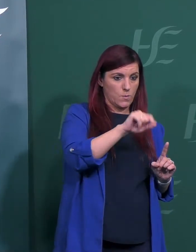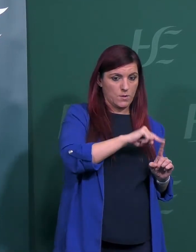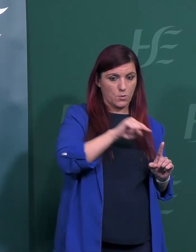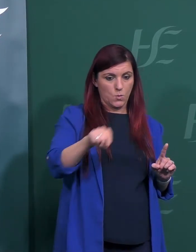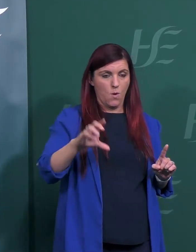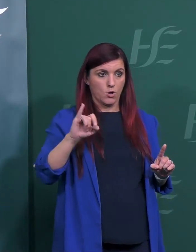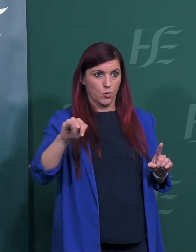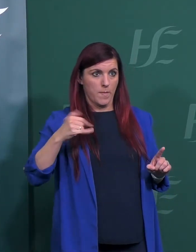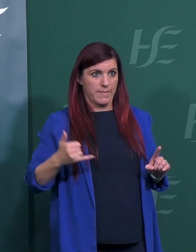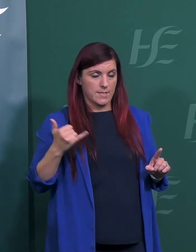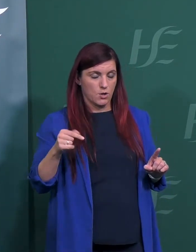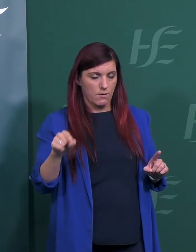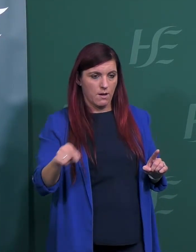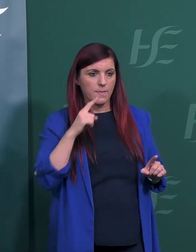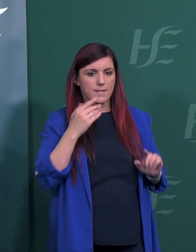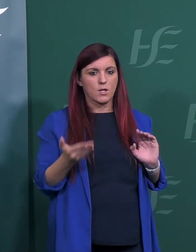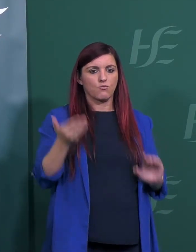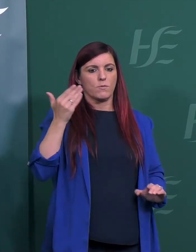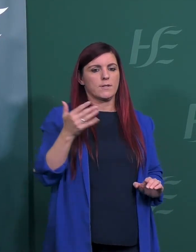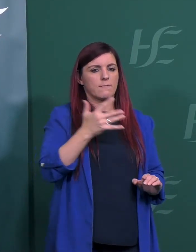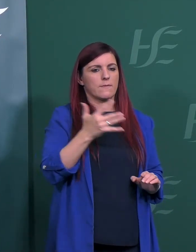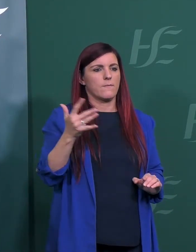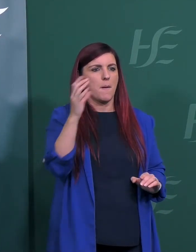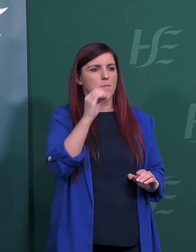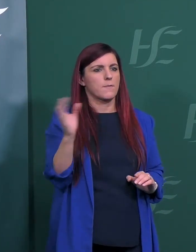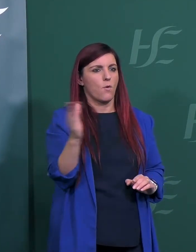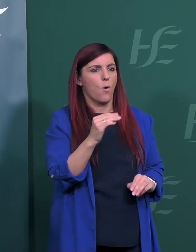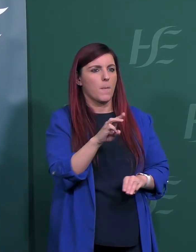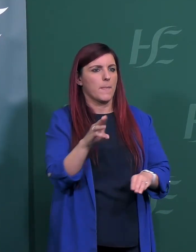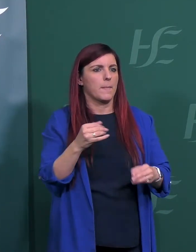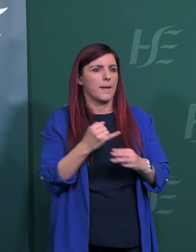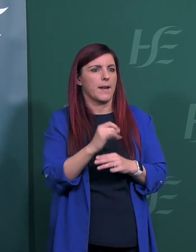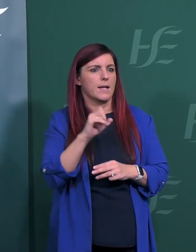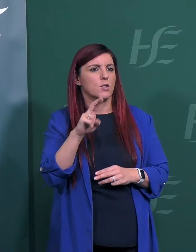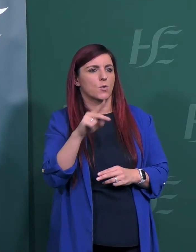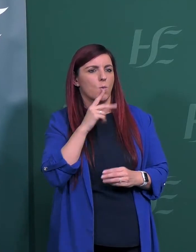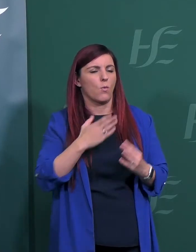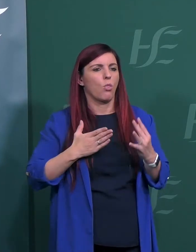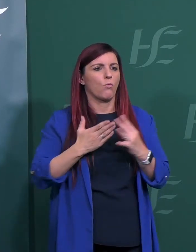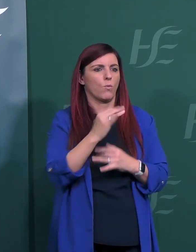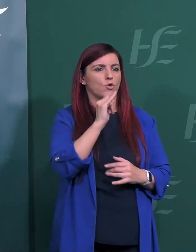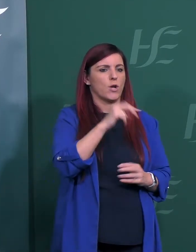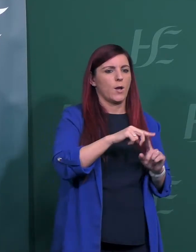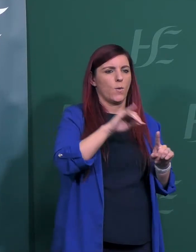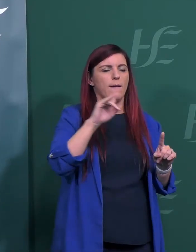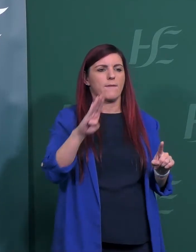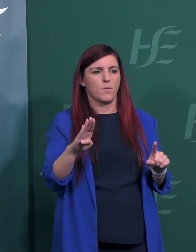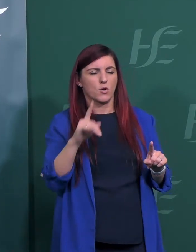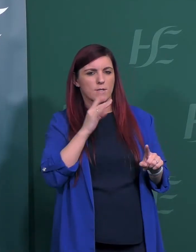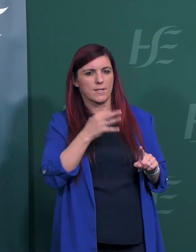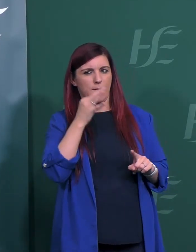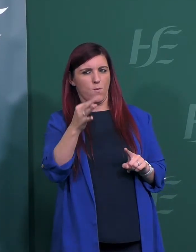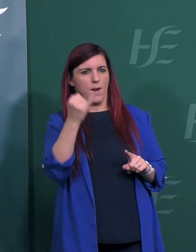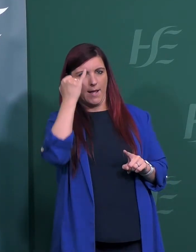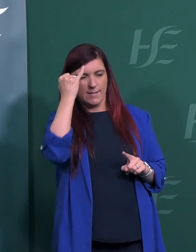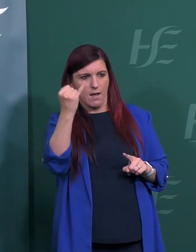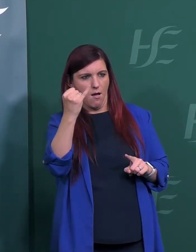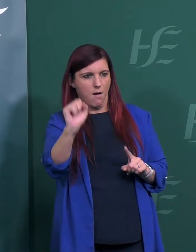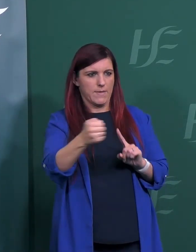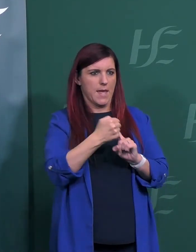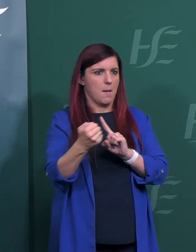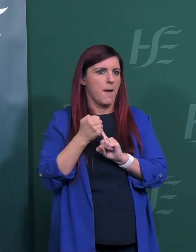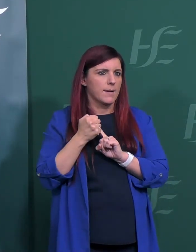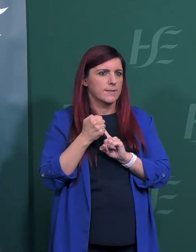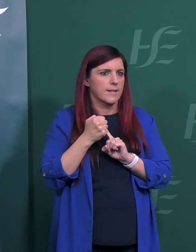to 55% for all patients in ICU in the peak surge period to January and February. So just to give you the level of impact of critical